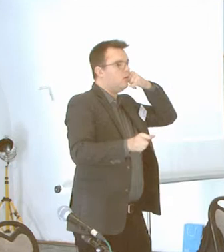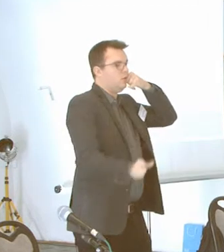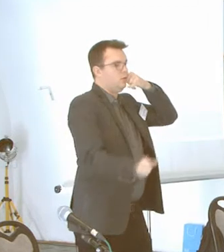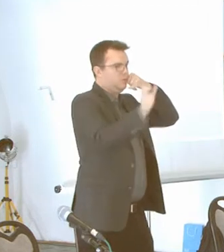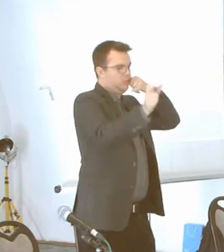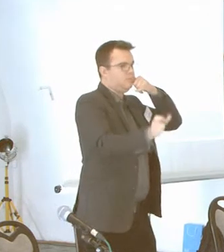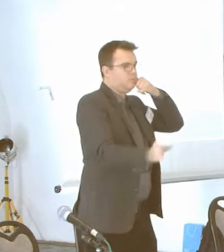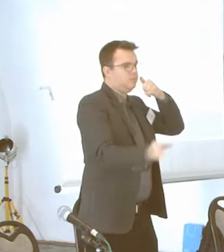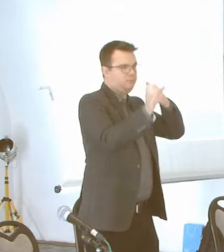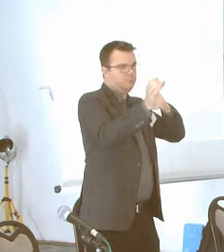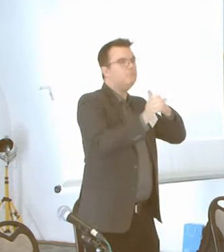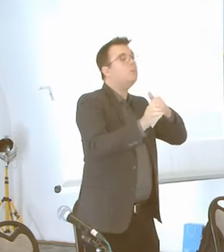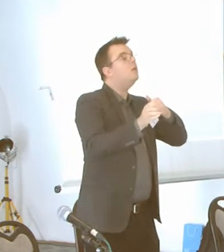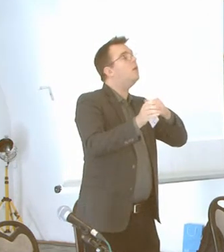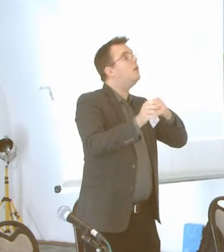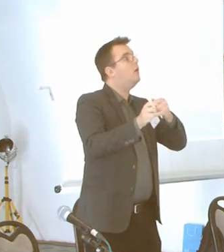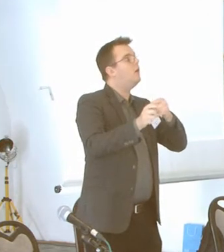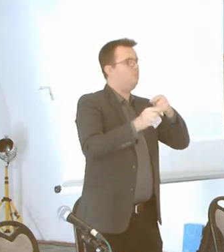you on the highway have emergency phones,